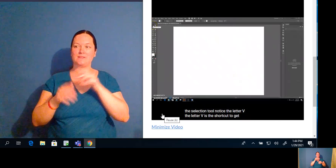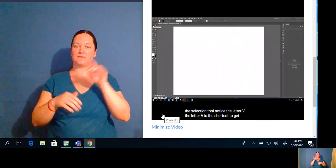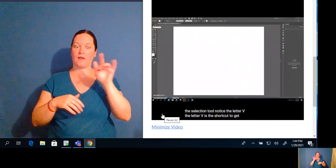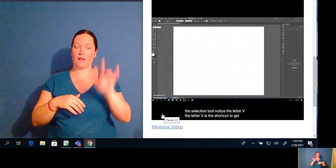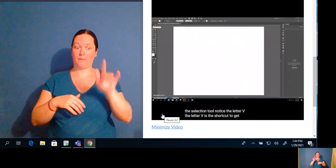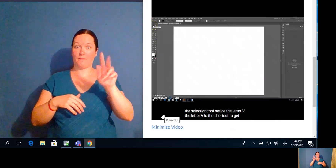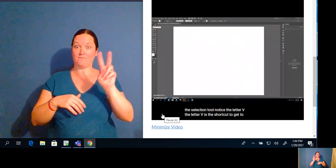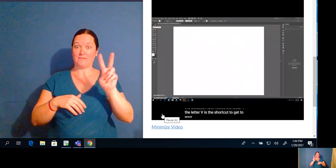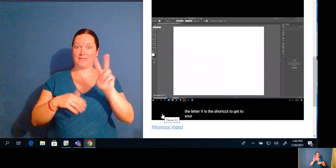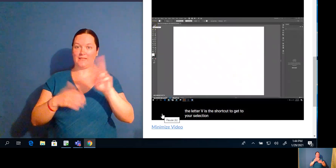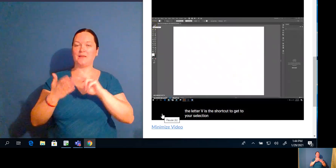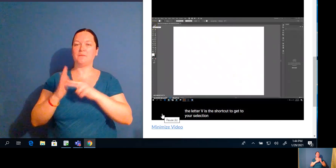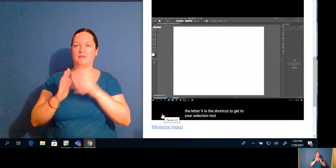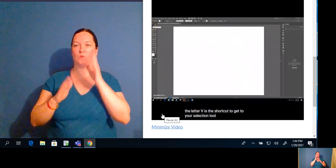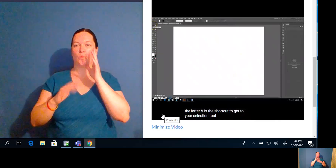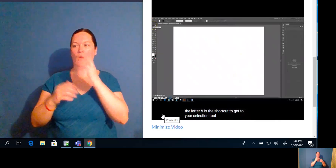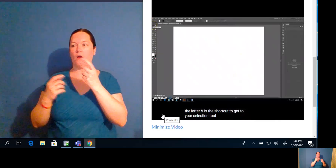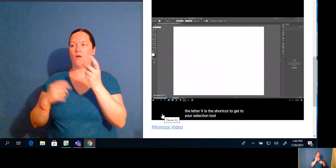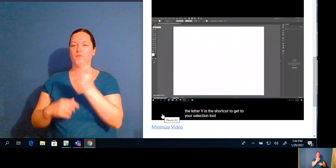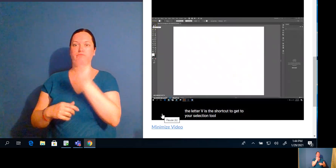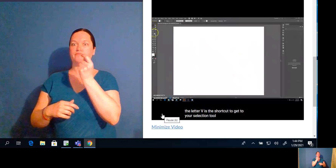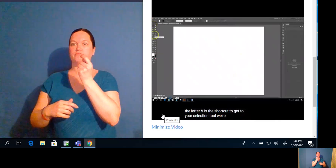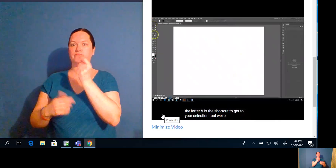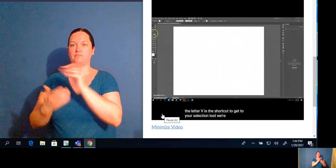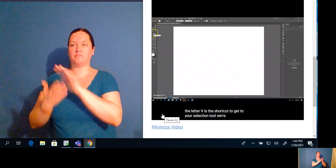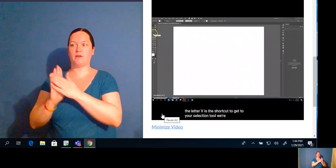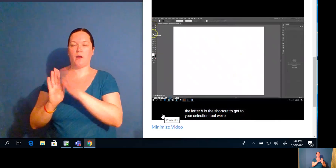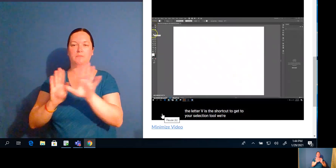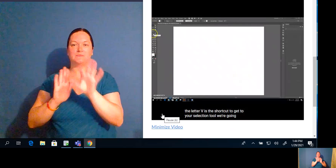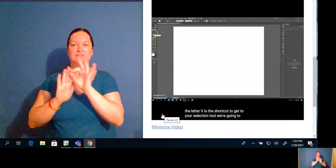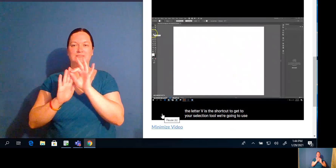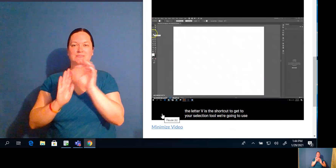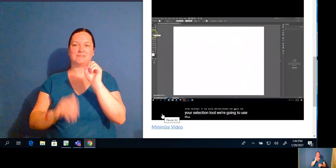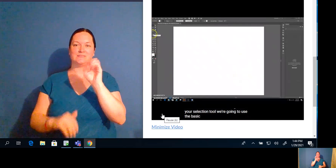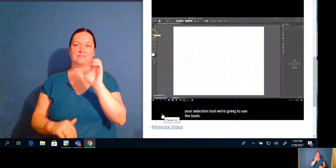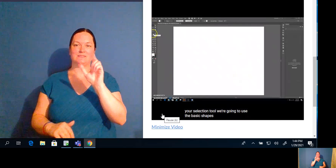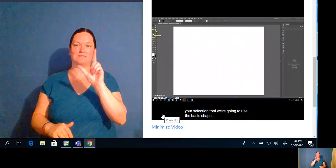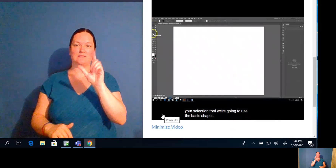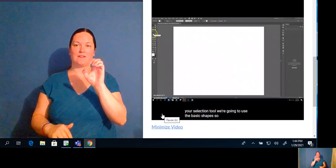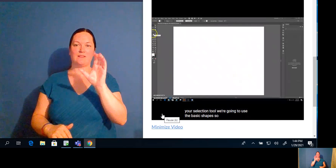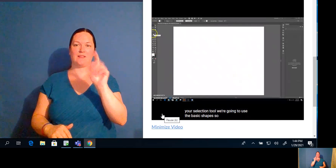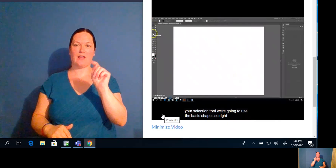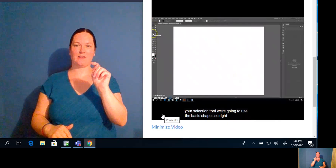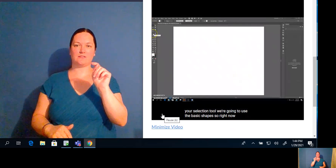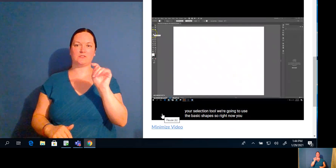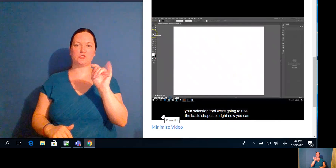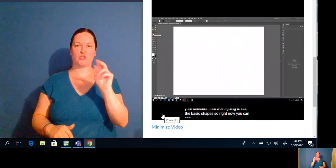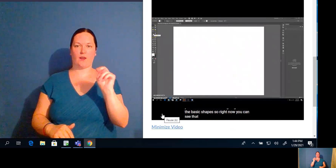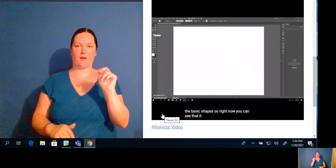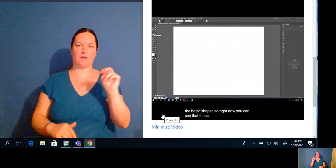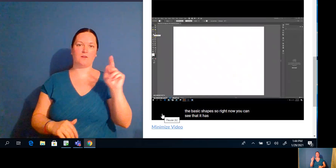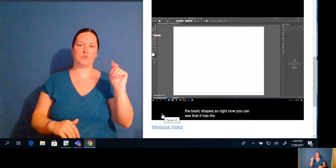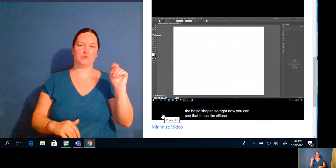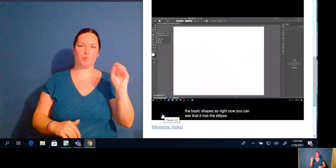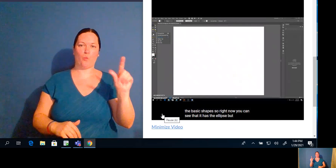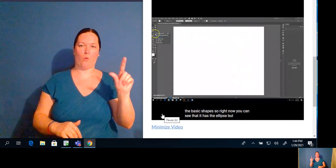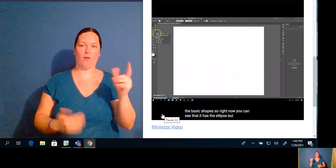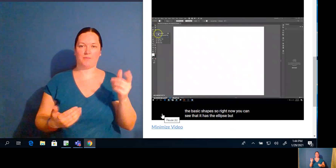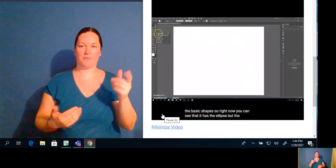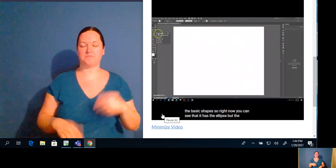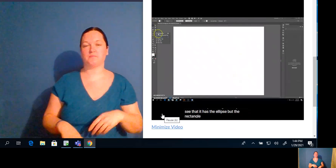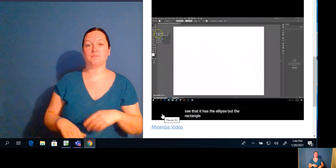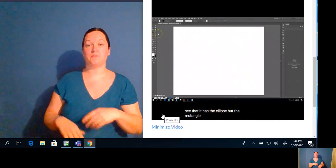shortcut to get to your selection tool. We're going to use the basic shapes. So right now you can see that it has